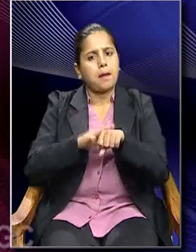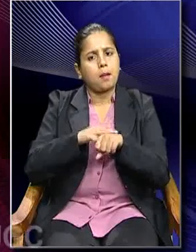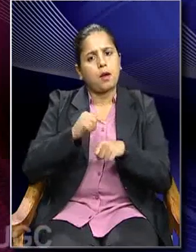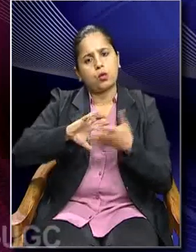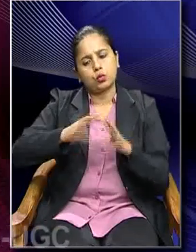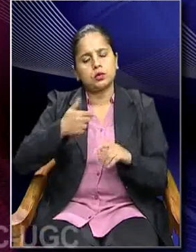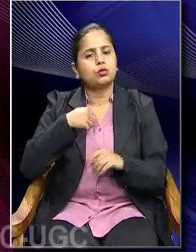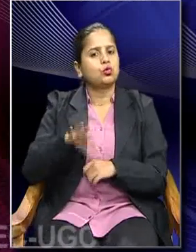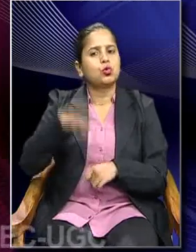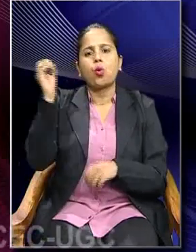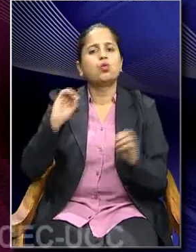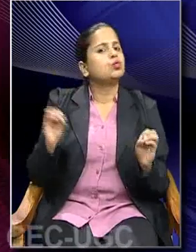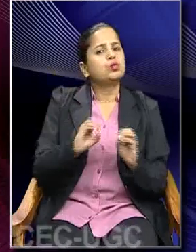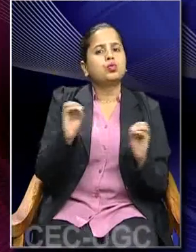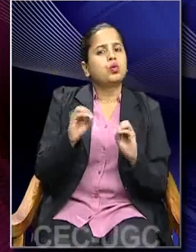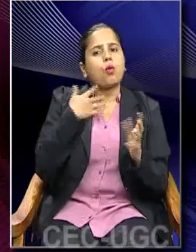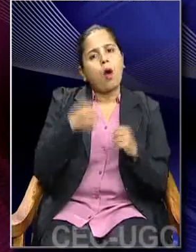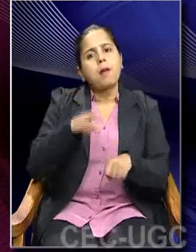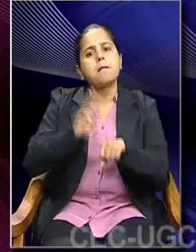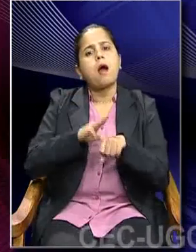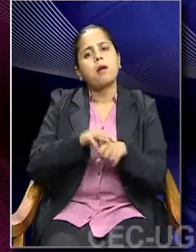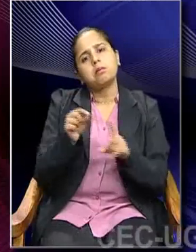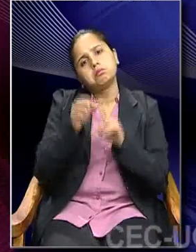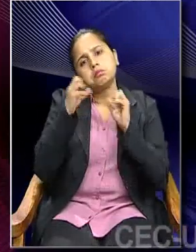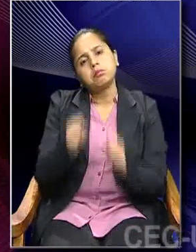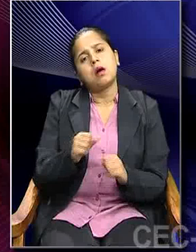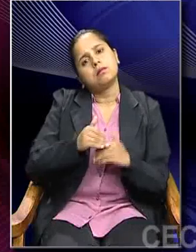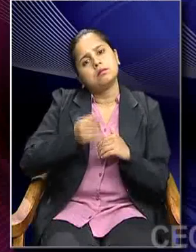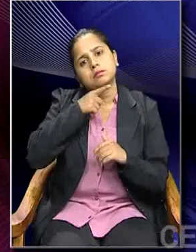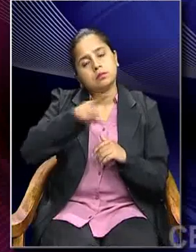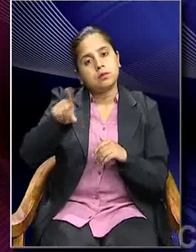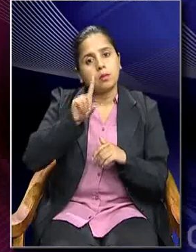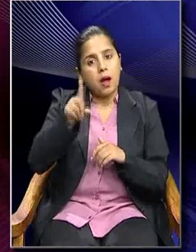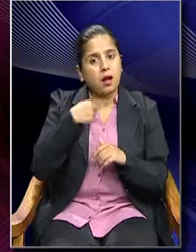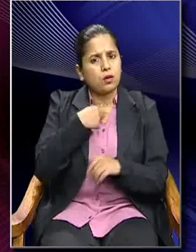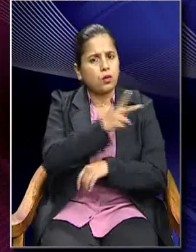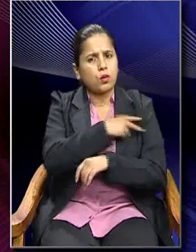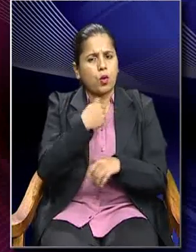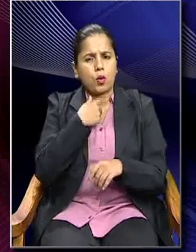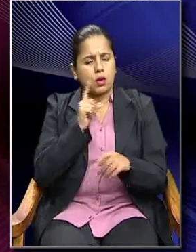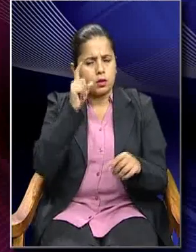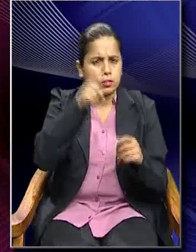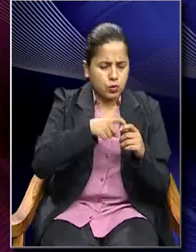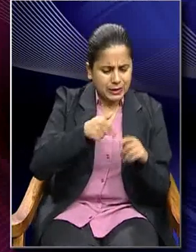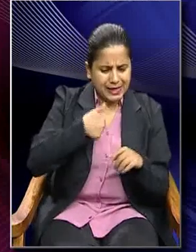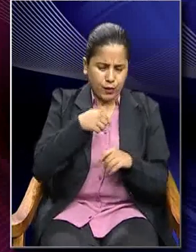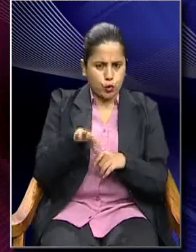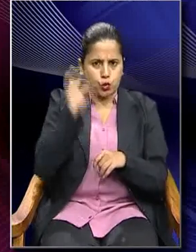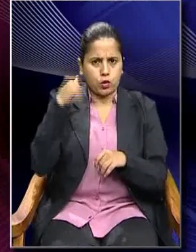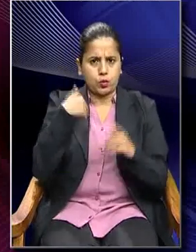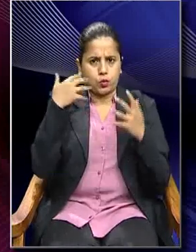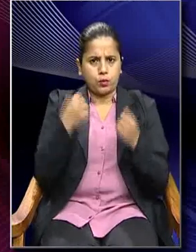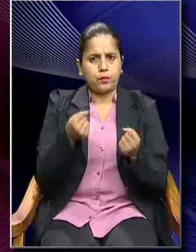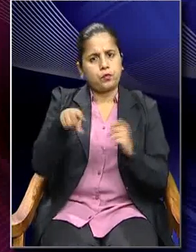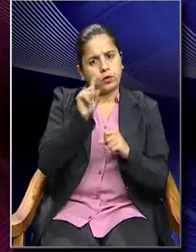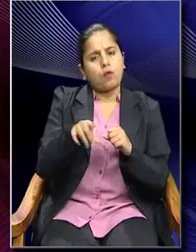have a choice in it and your membership is permanent. Involuntary, you join the group on your choice and you have